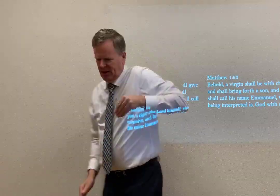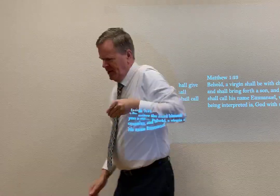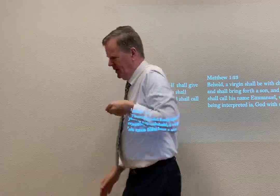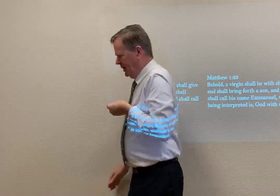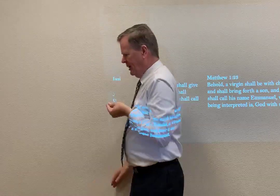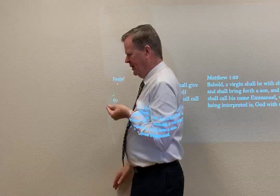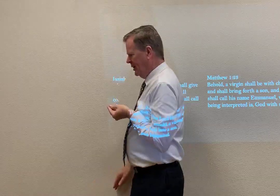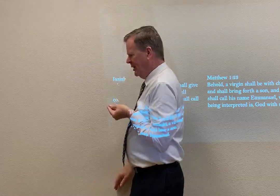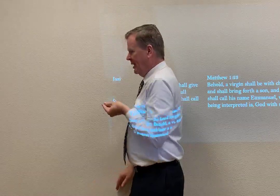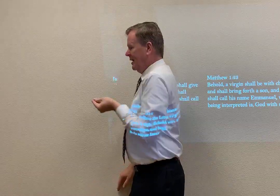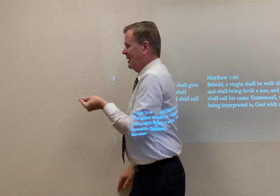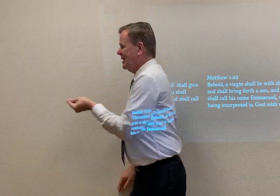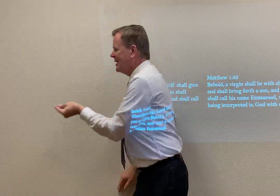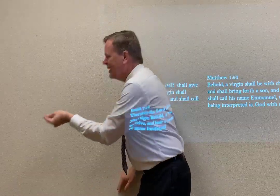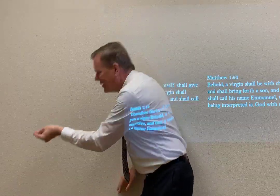shall give,